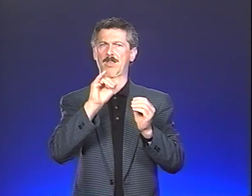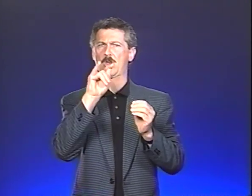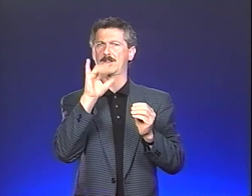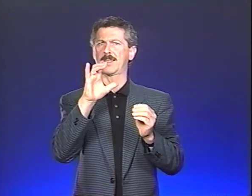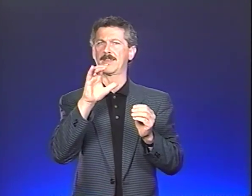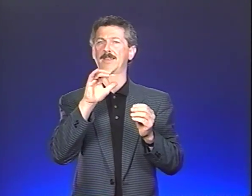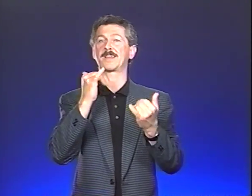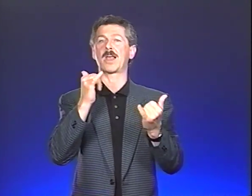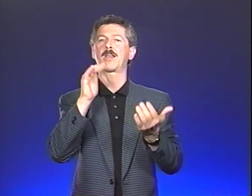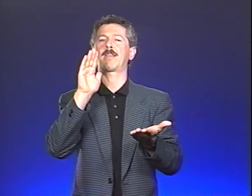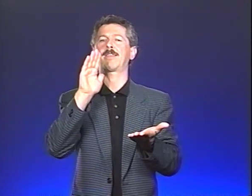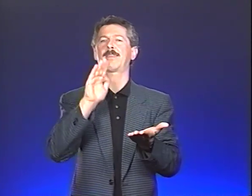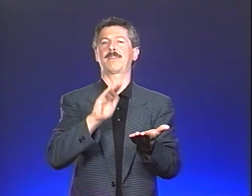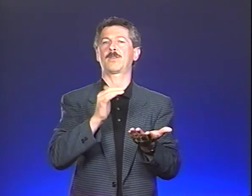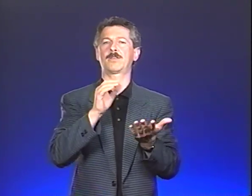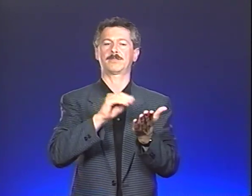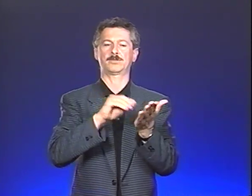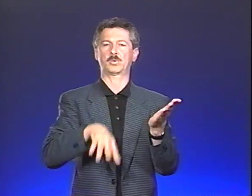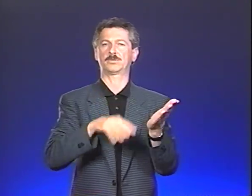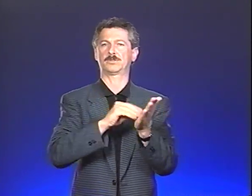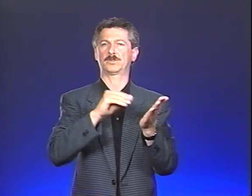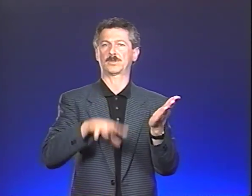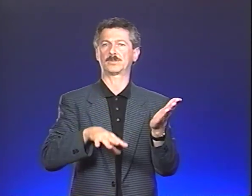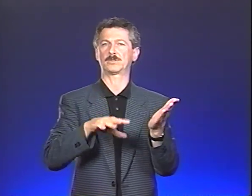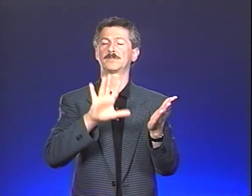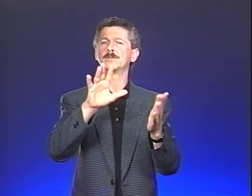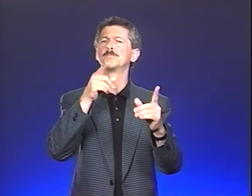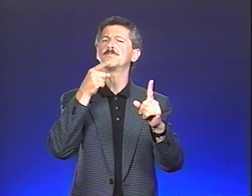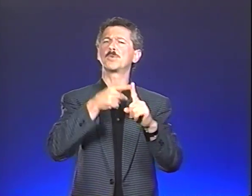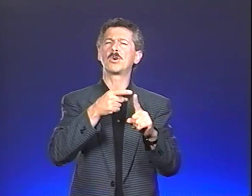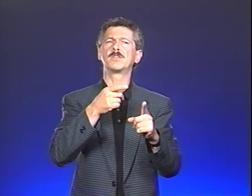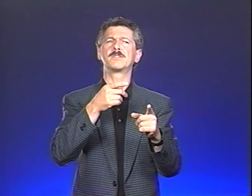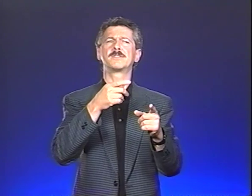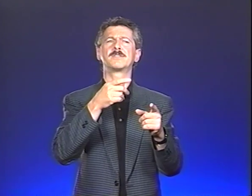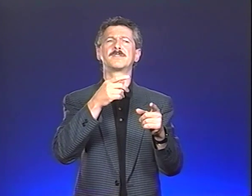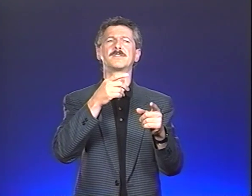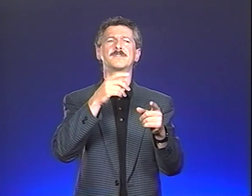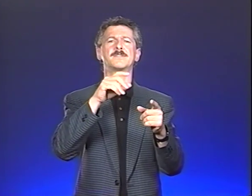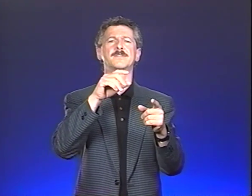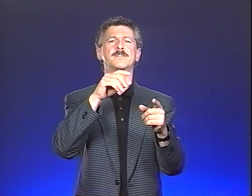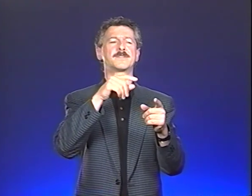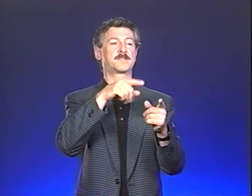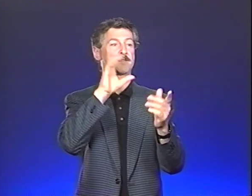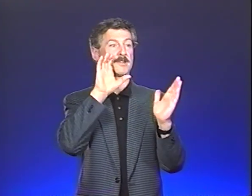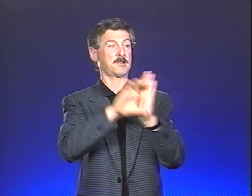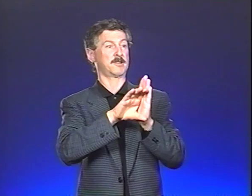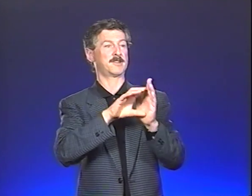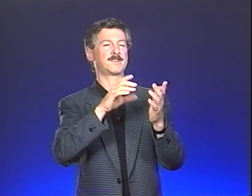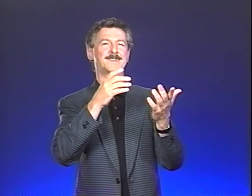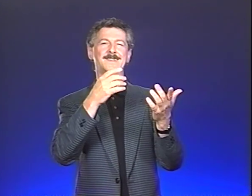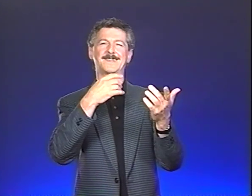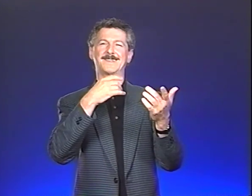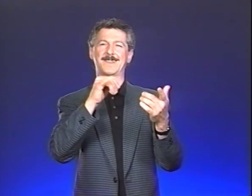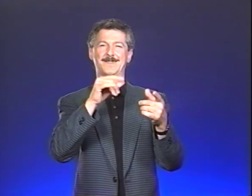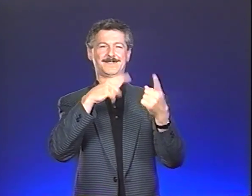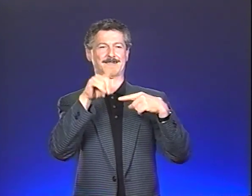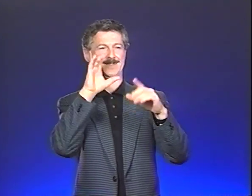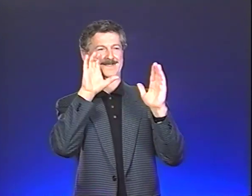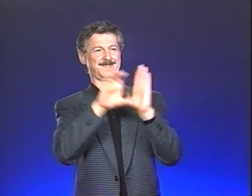Originally an iconic sign, the sign student has lost some of its iconicity over the years. This discussion is that ASL is